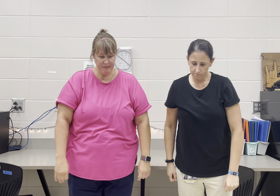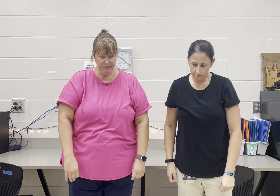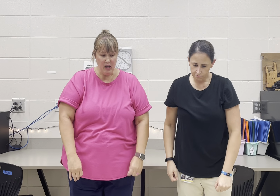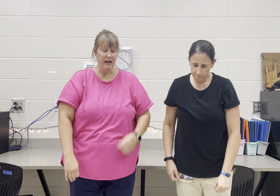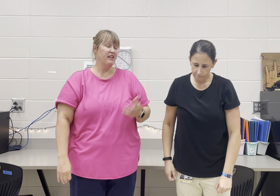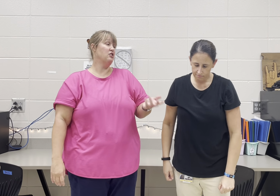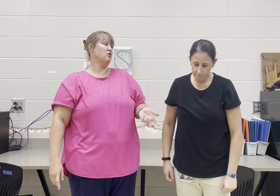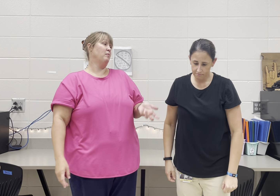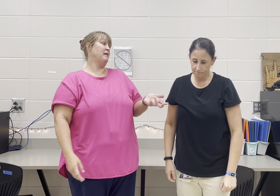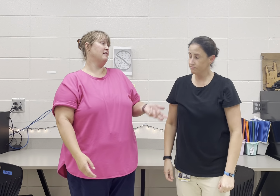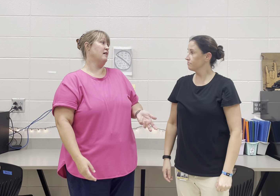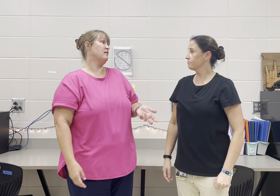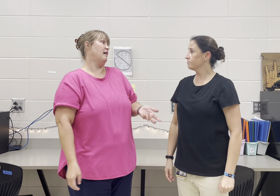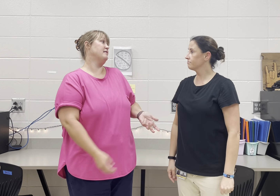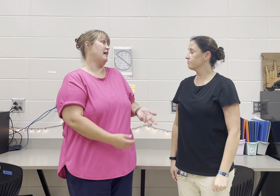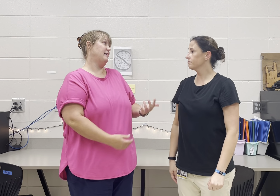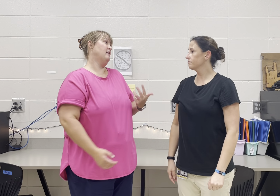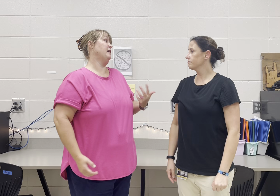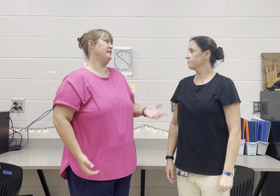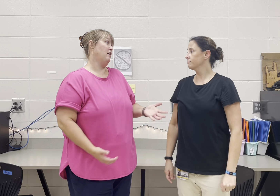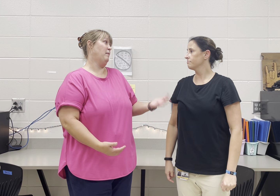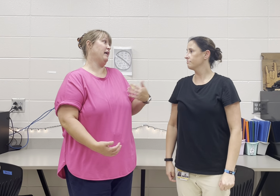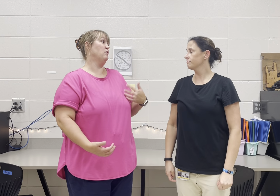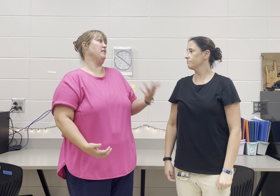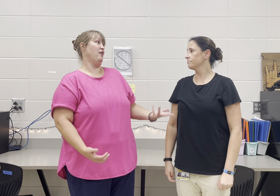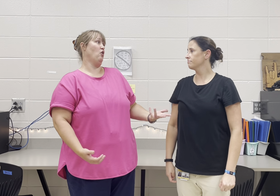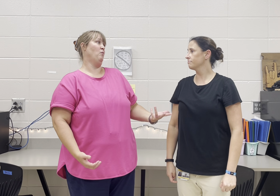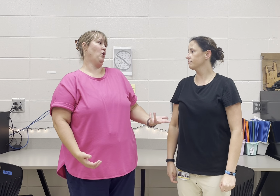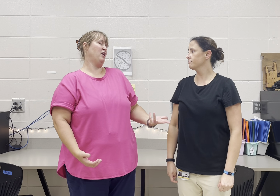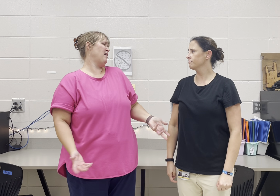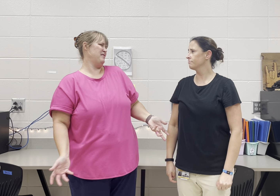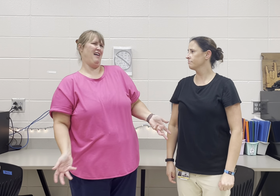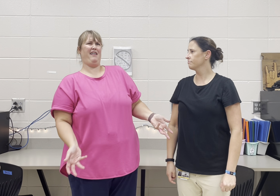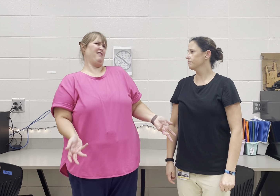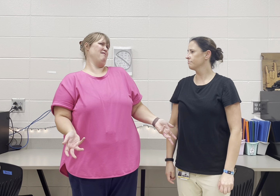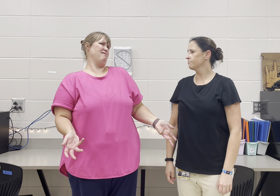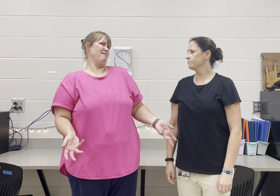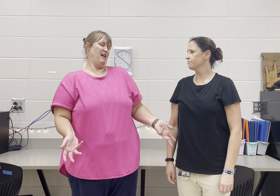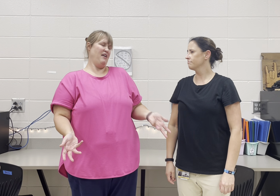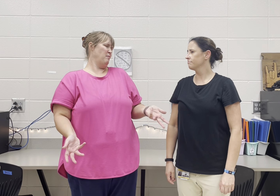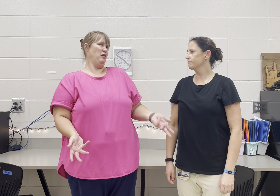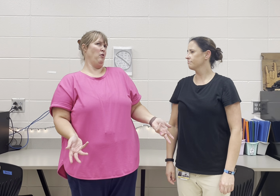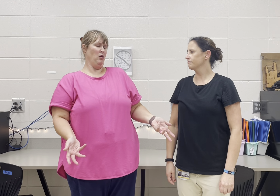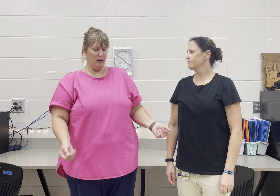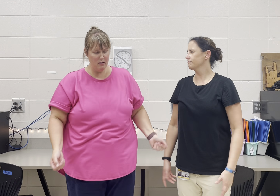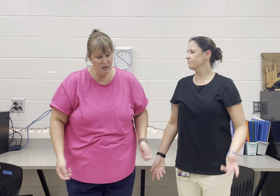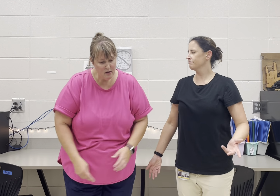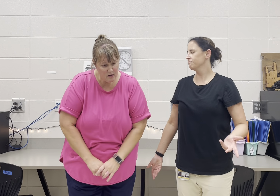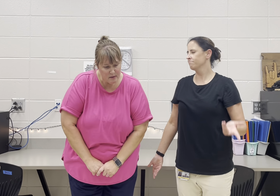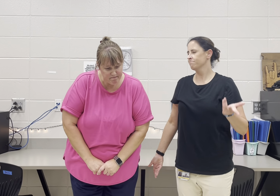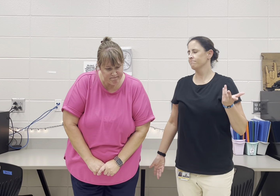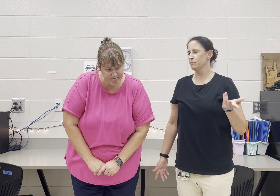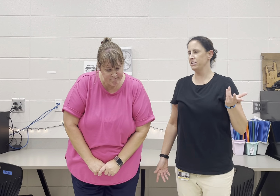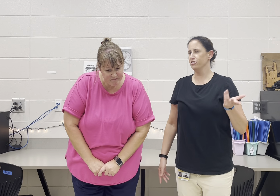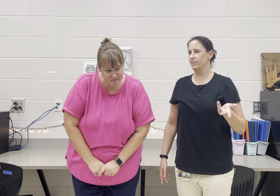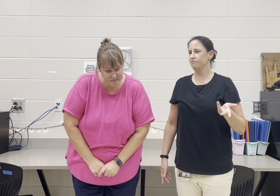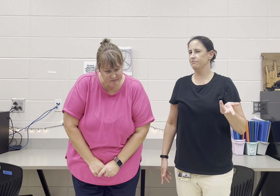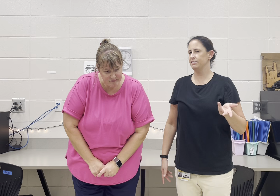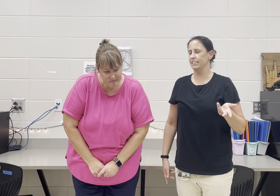A kid just told me in science class that I did not need to help my kid with their homework, and I was like, isn't that the point of homework? I mean, you're not giving